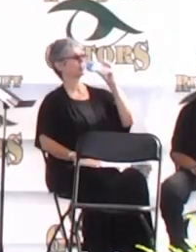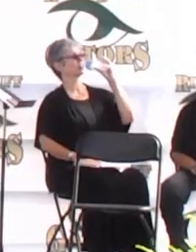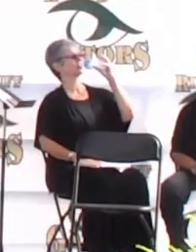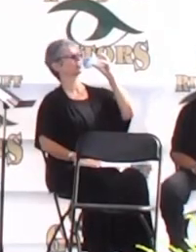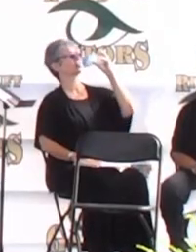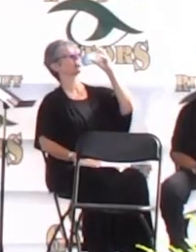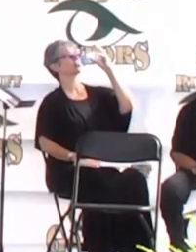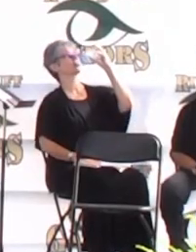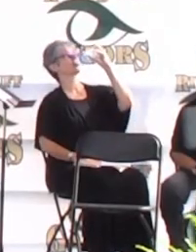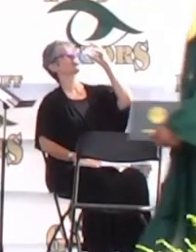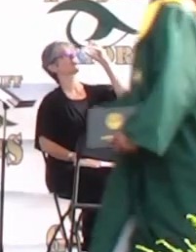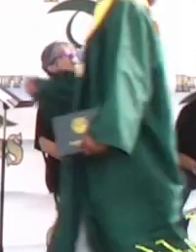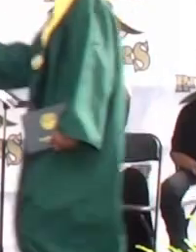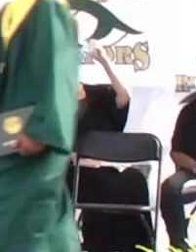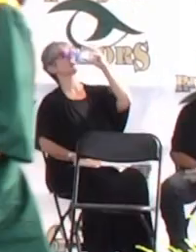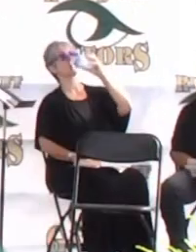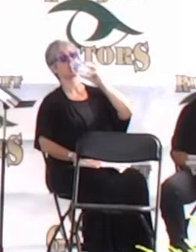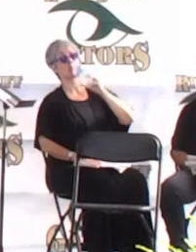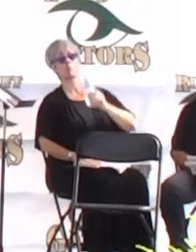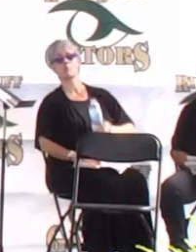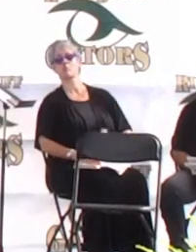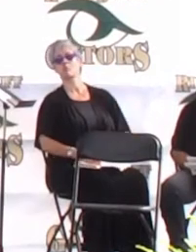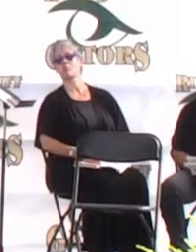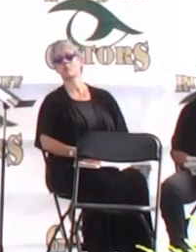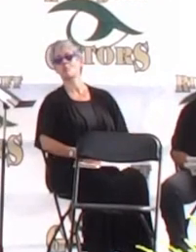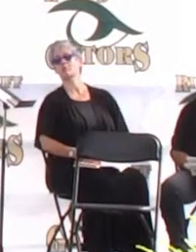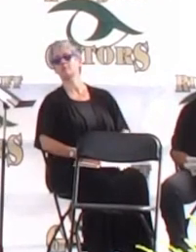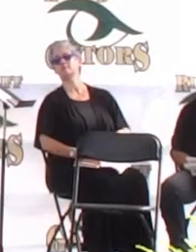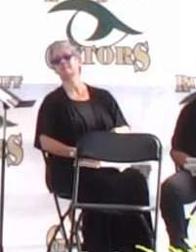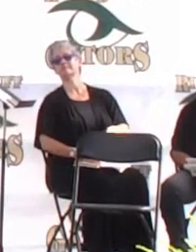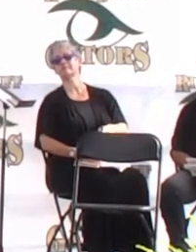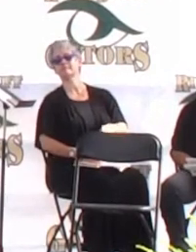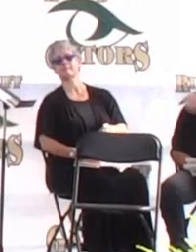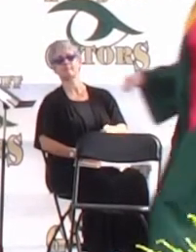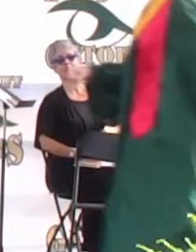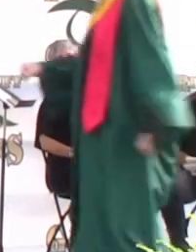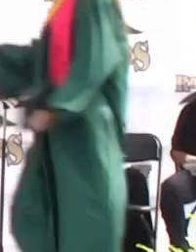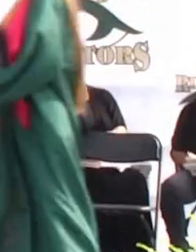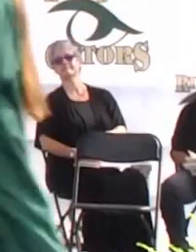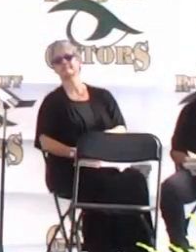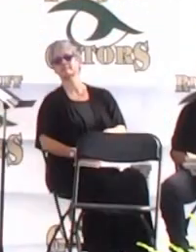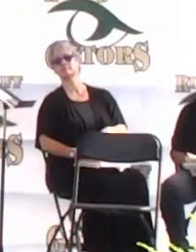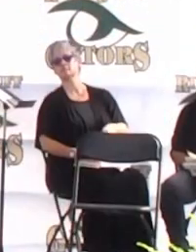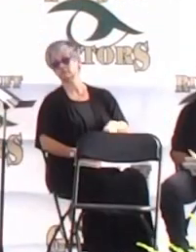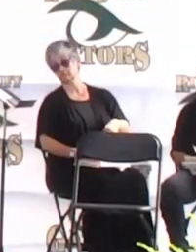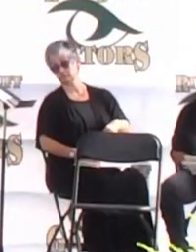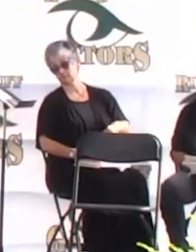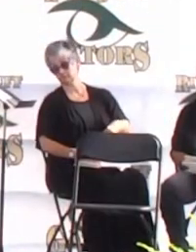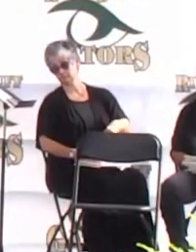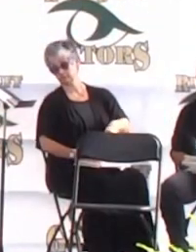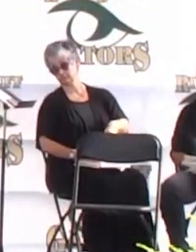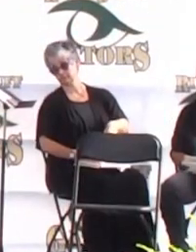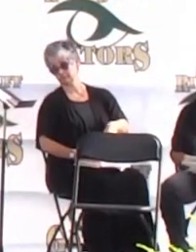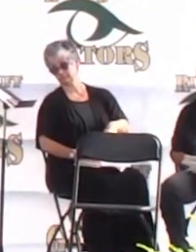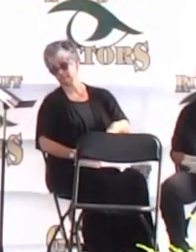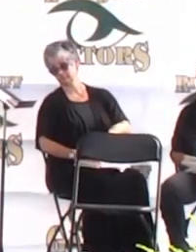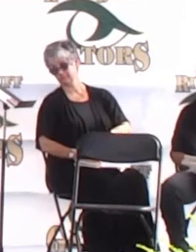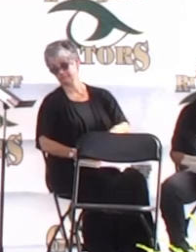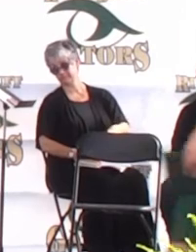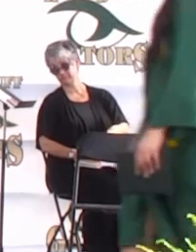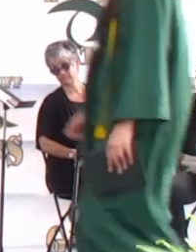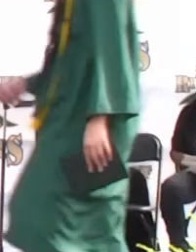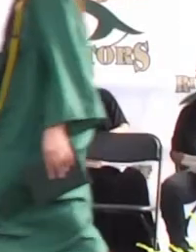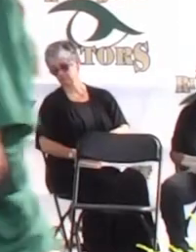Maximiliano Marisol, honor graduate. Bailey Isabel McLean, immersion graduate. Emma Claire Morgan,